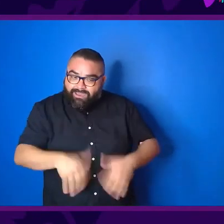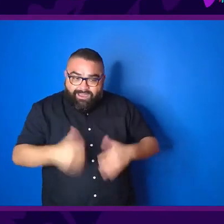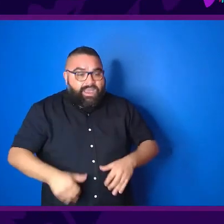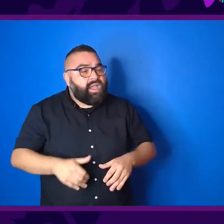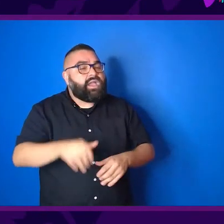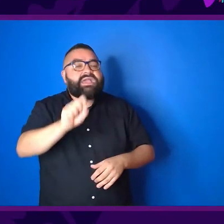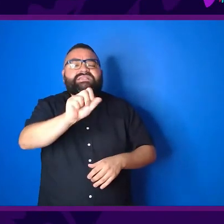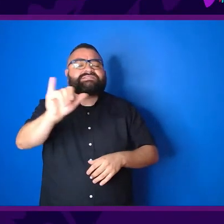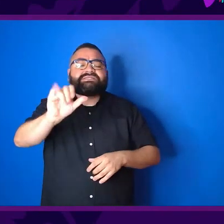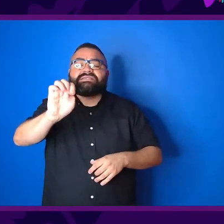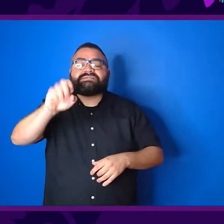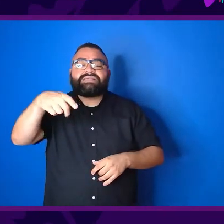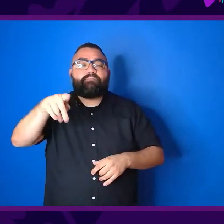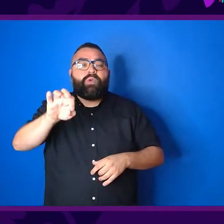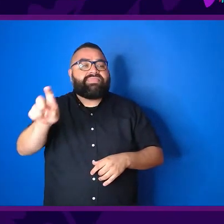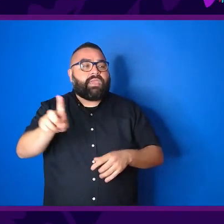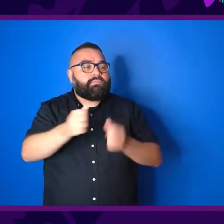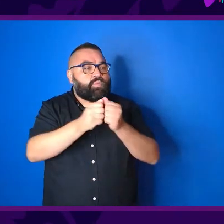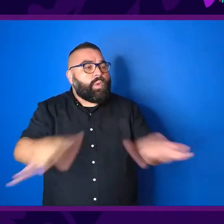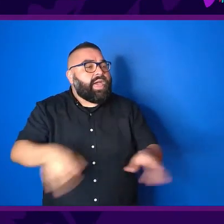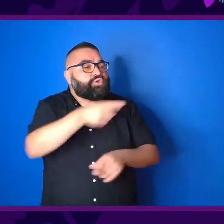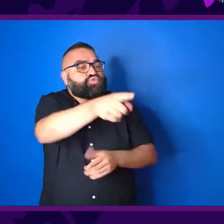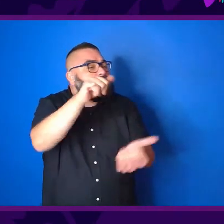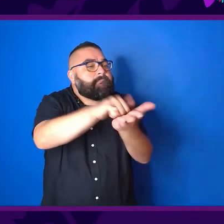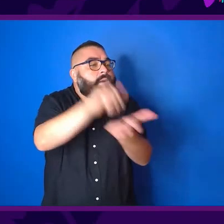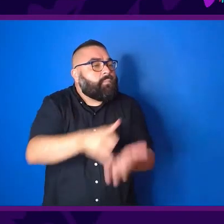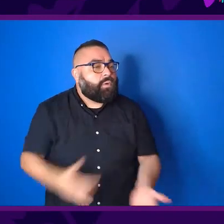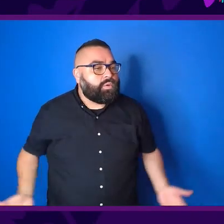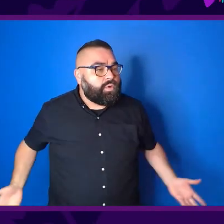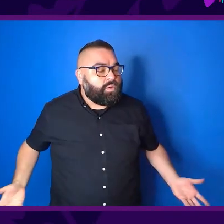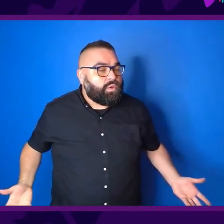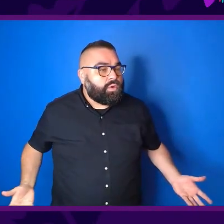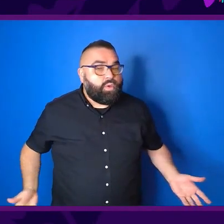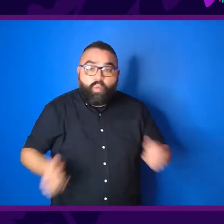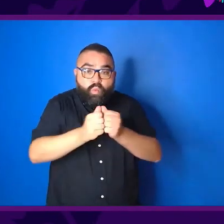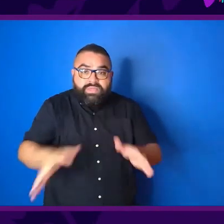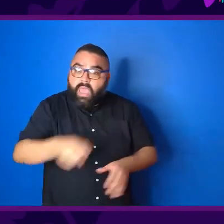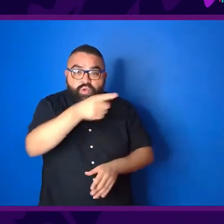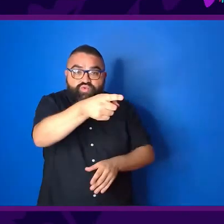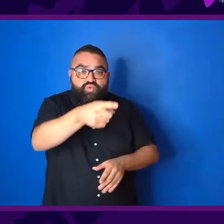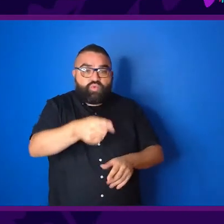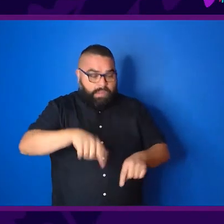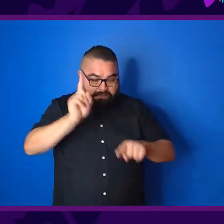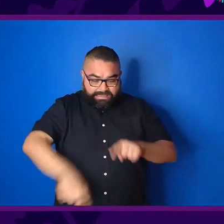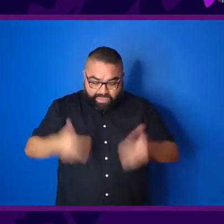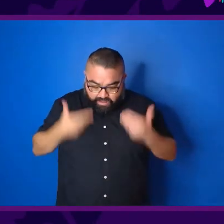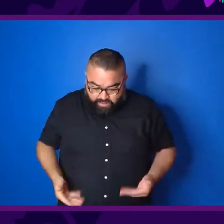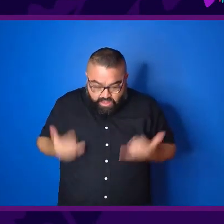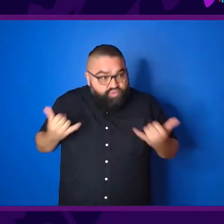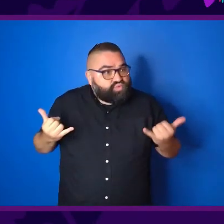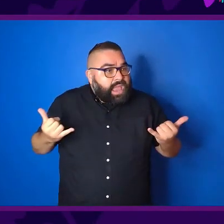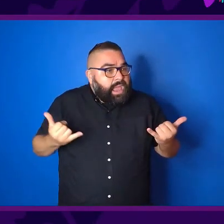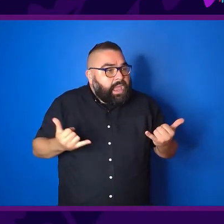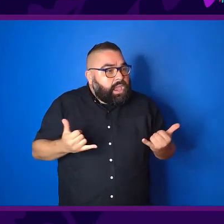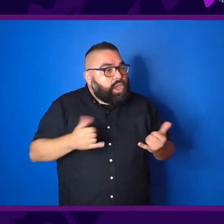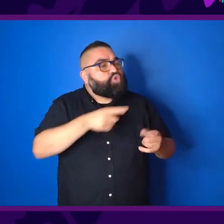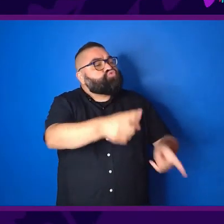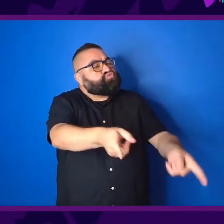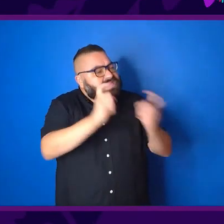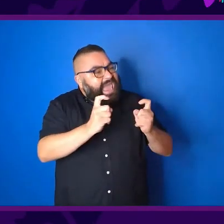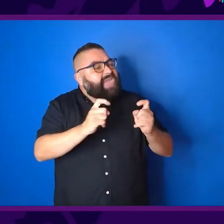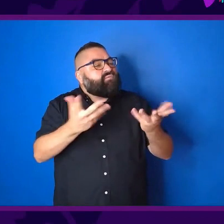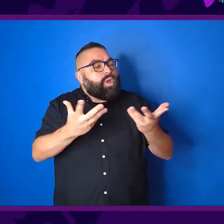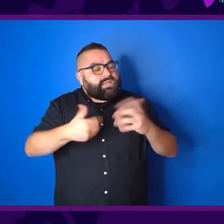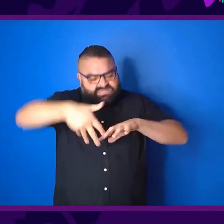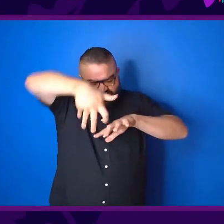puede. Without you, we would not be who we are today. You gave me the ground roots to be able to understand who